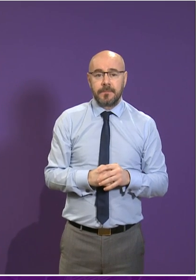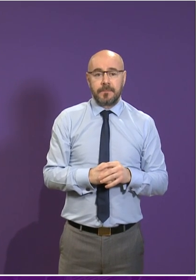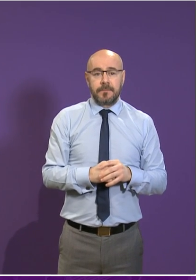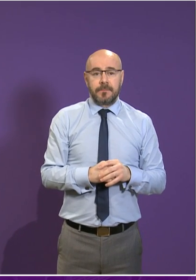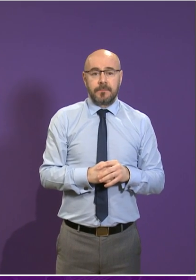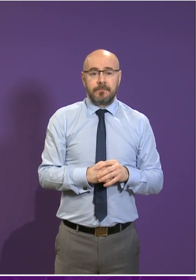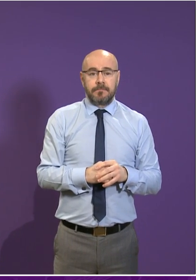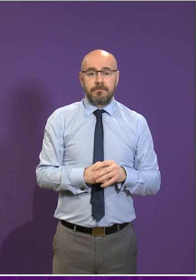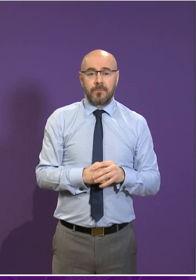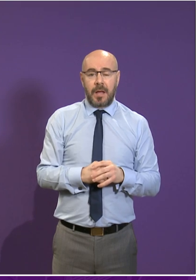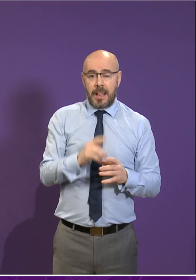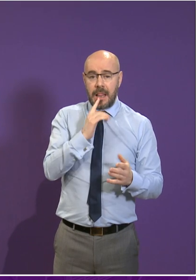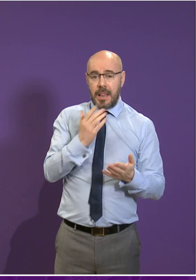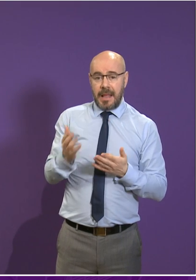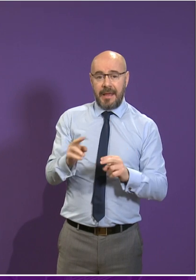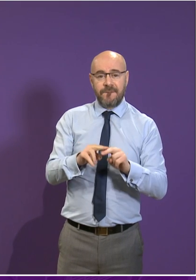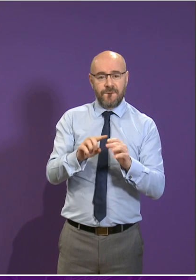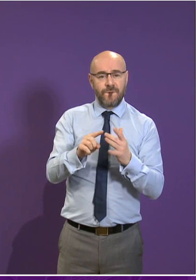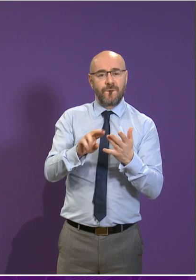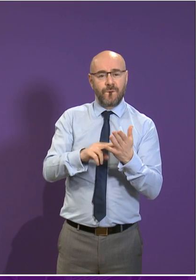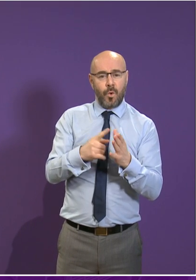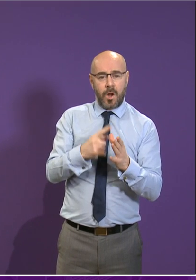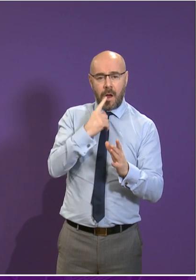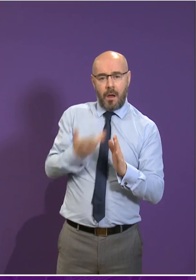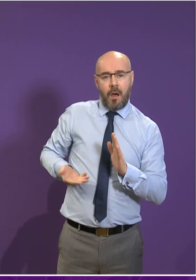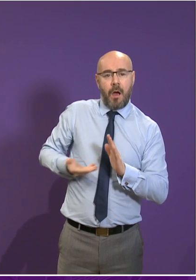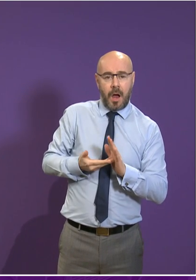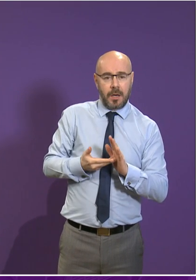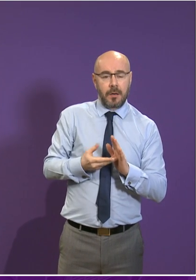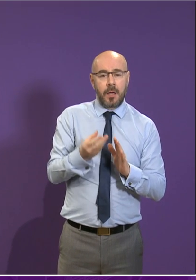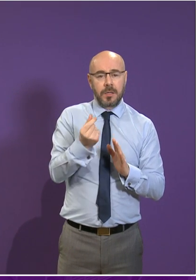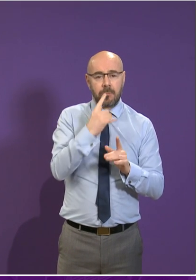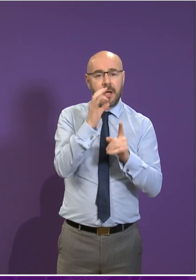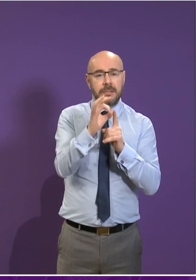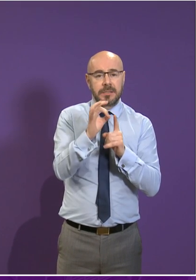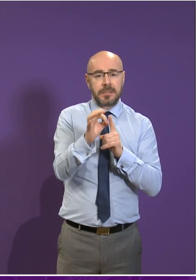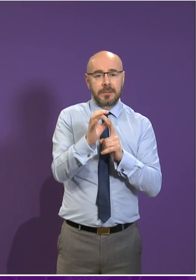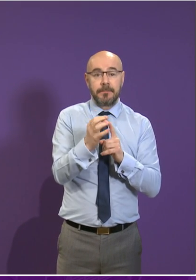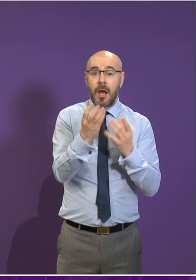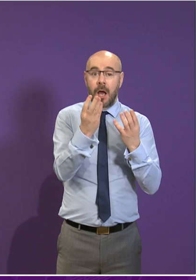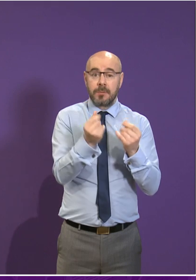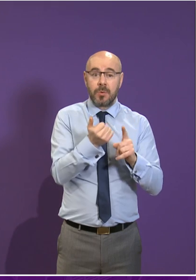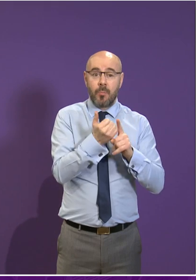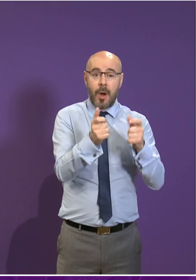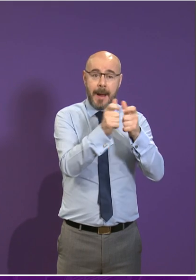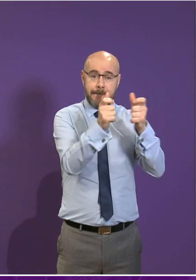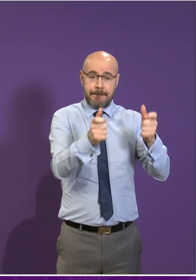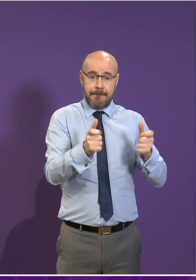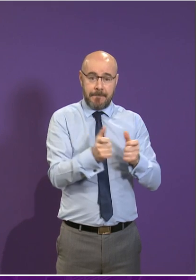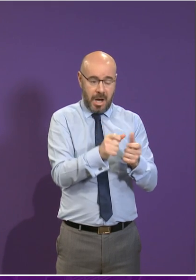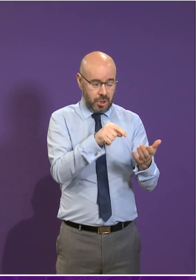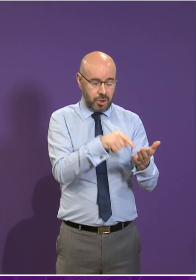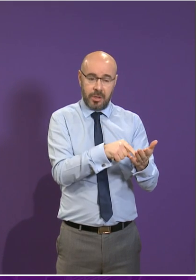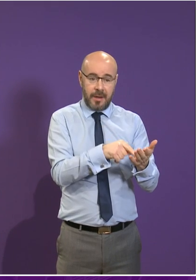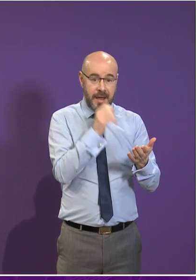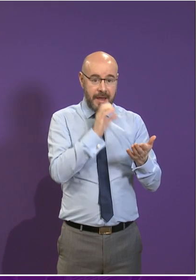I'll let Fiona come in with some of the detail later. On some of the support packages you've talked about there aren't ones funded